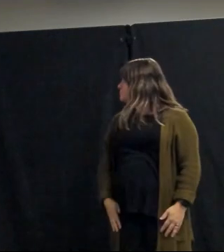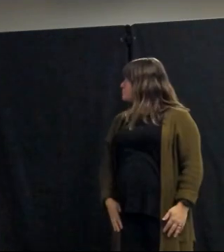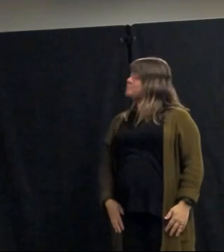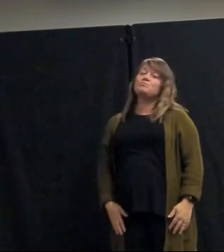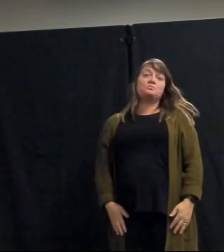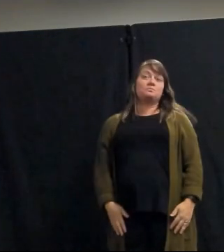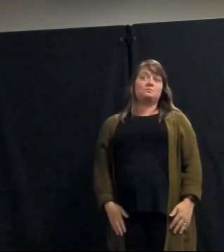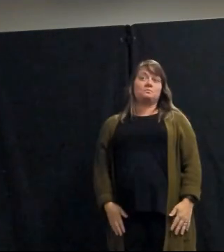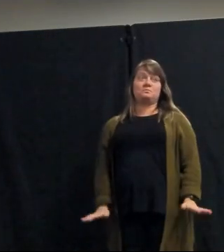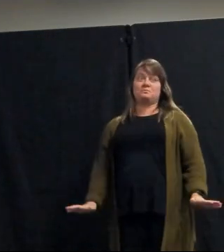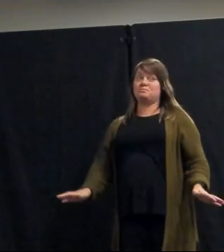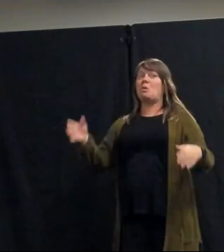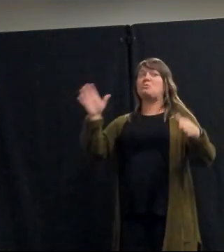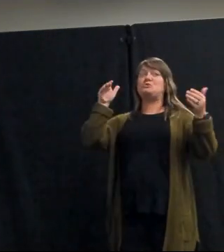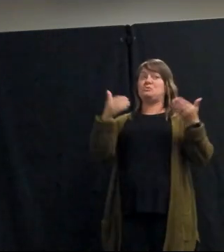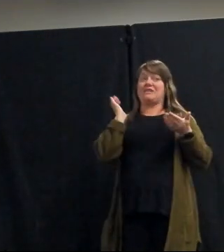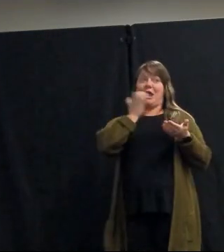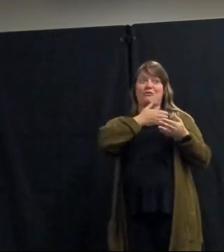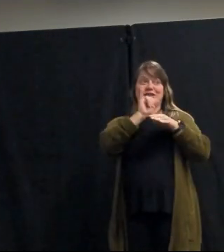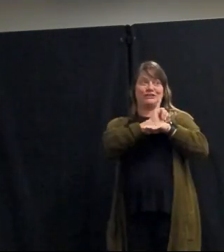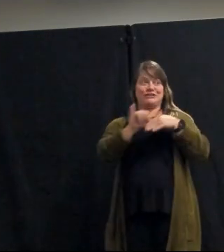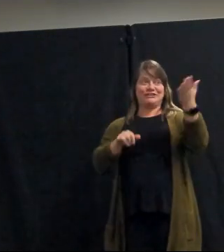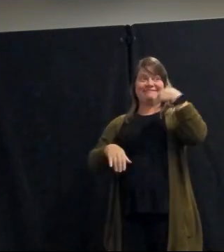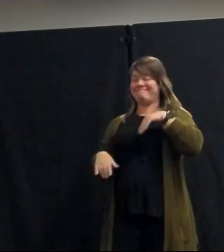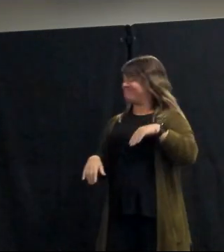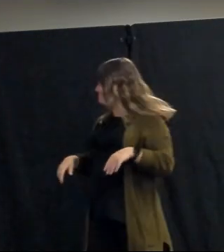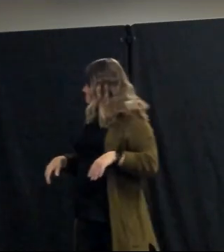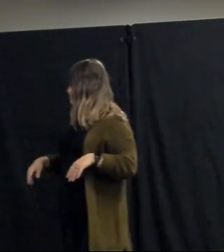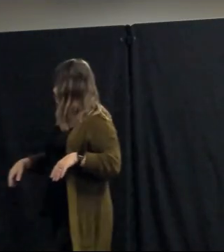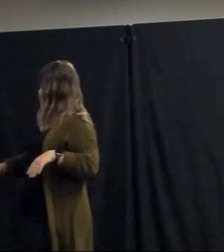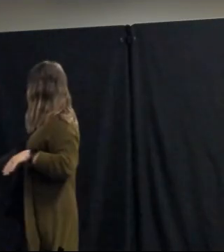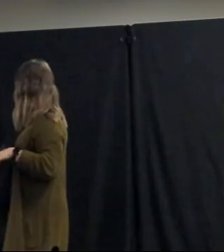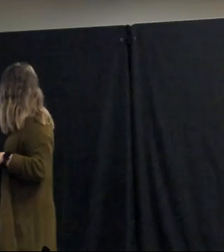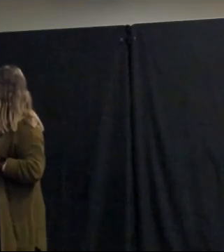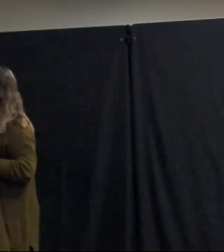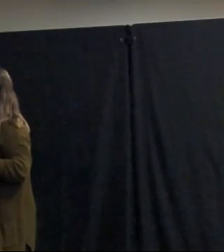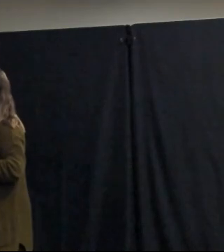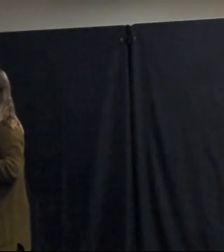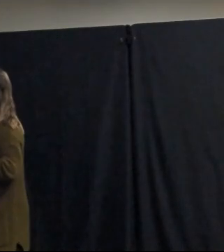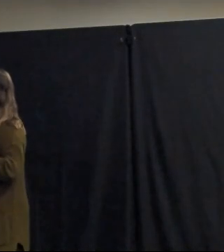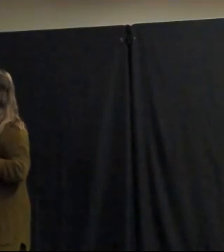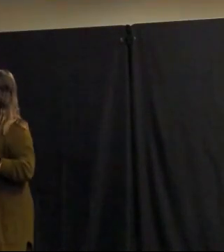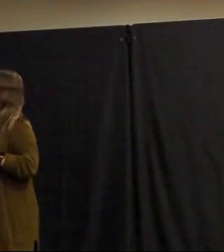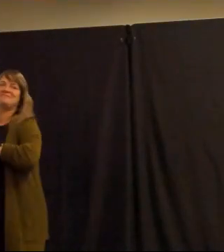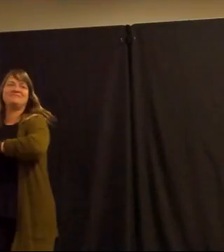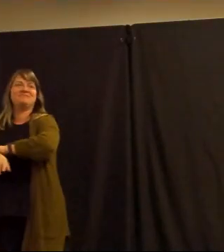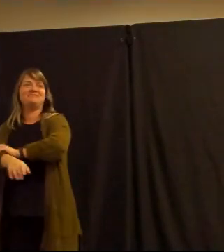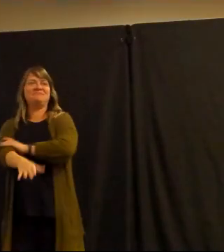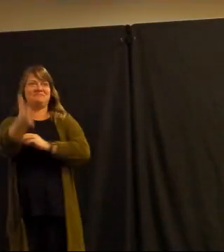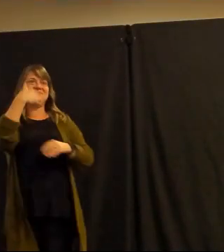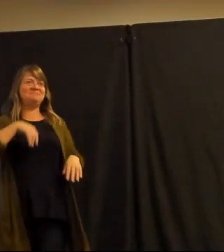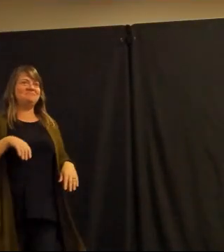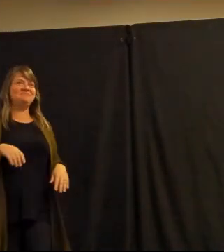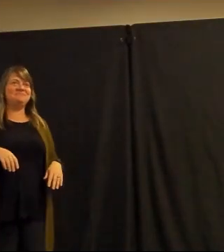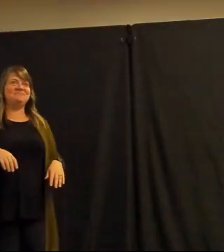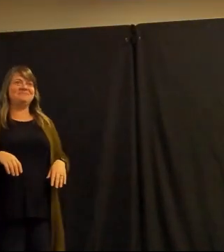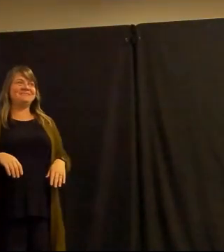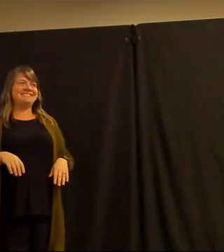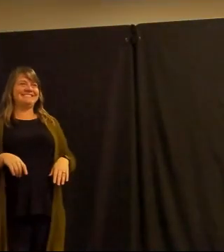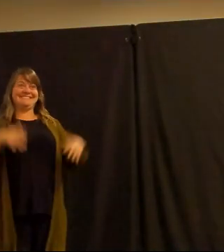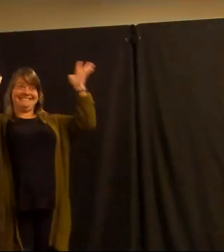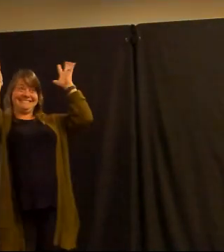role models for our students. So I want to go ahead and introduce our interns. Come on up.